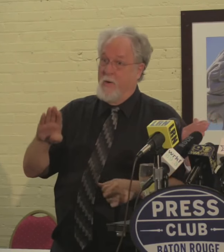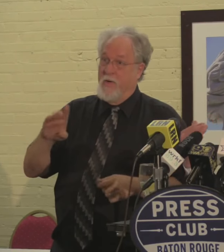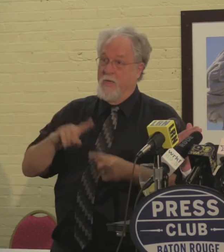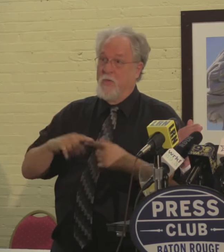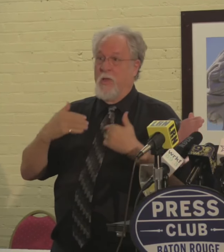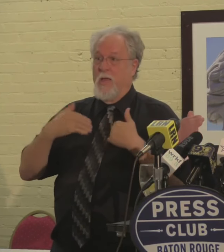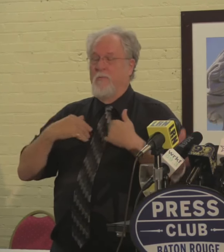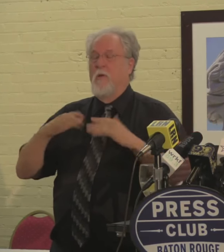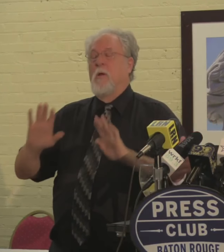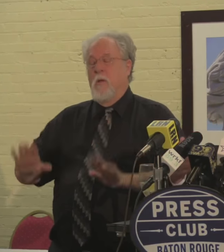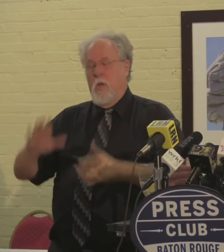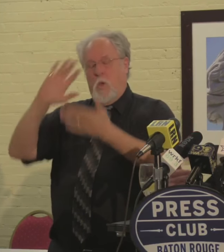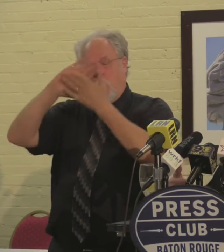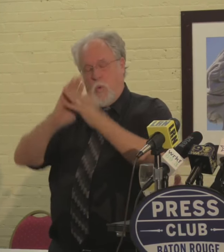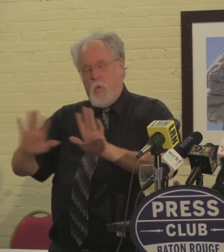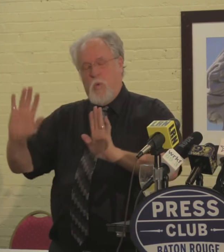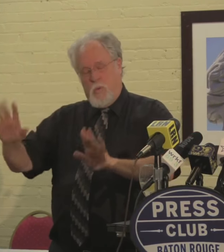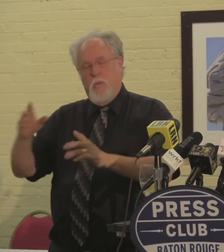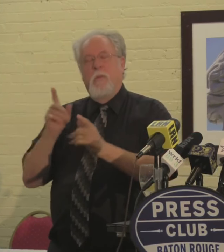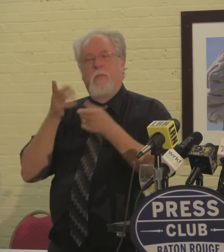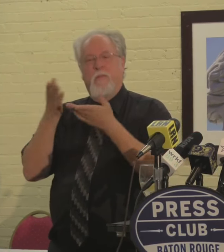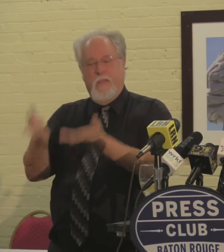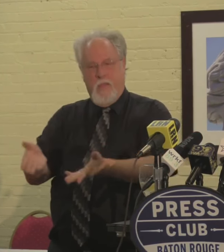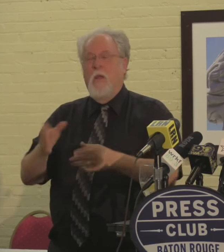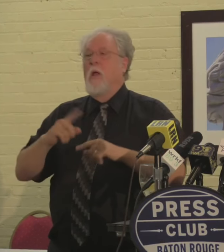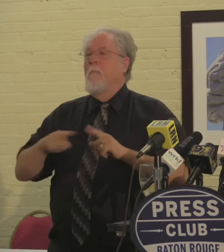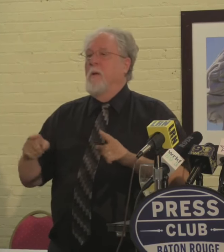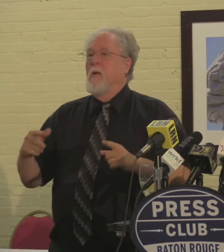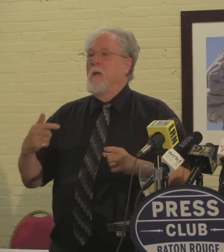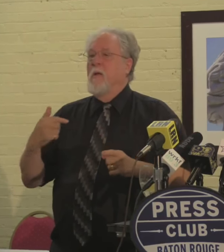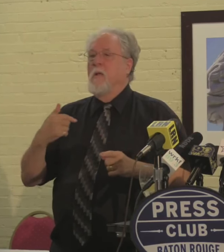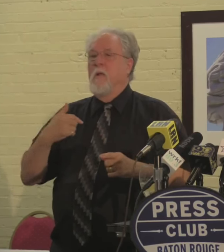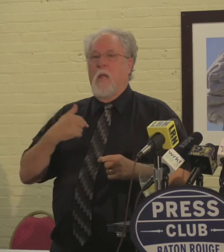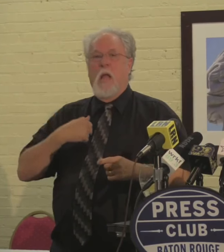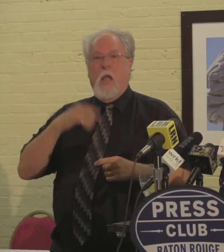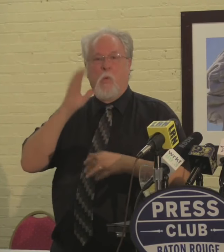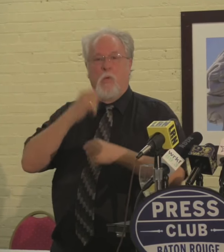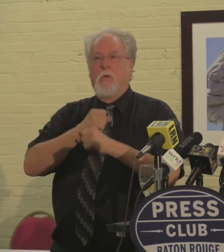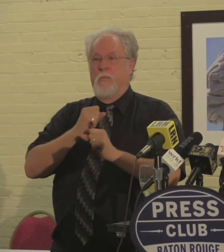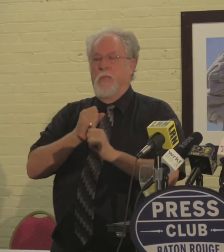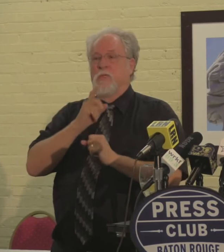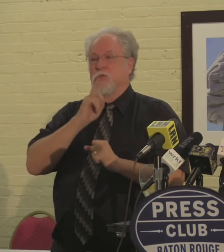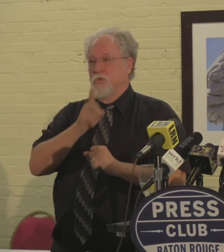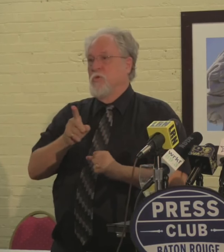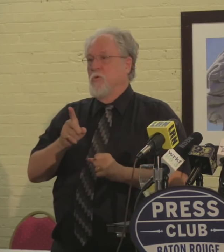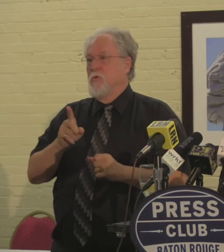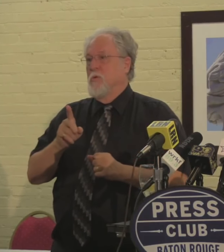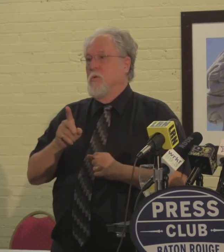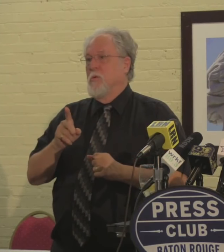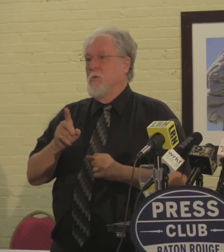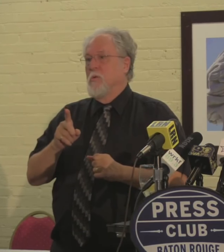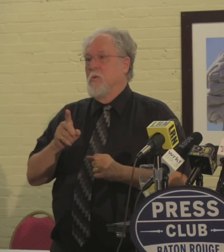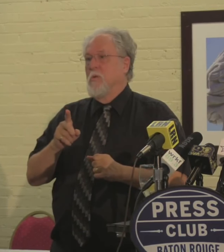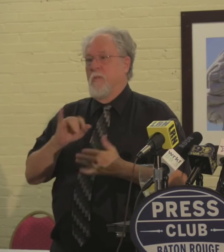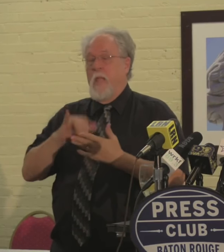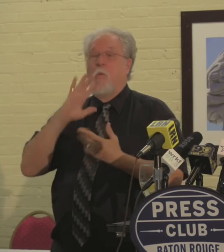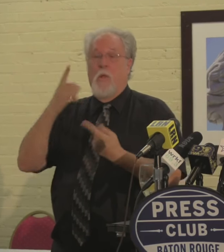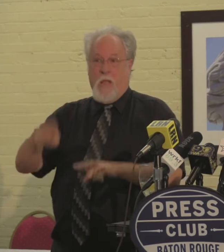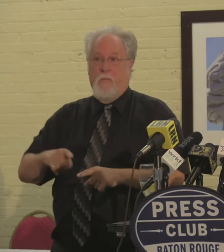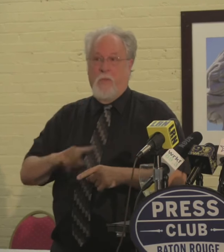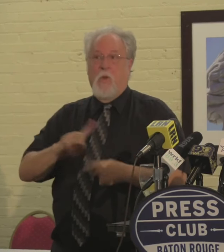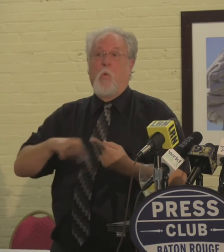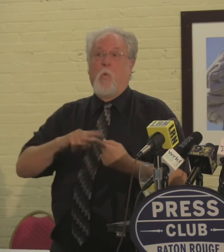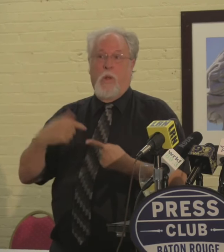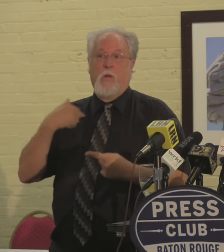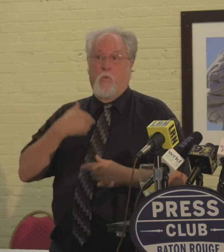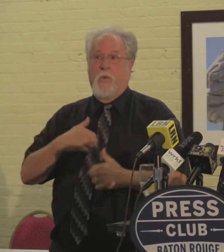have the peace of mind of knowing that's in place. But I will assure all the people of Louisiana that that will happen whenever